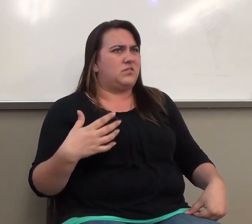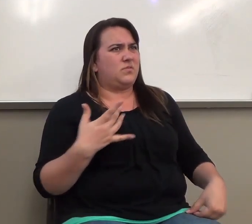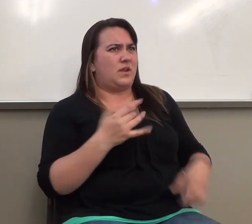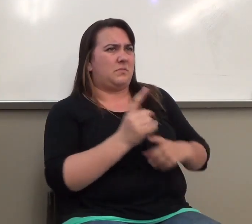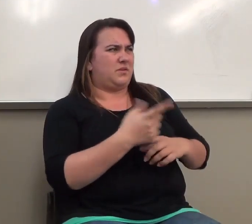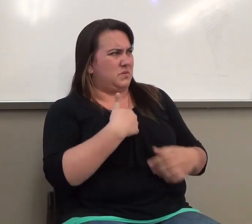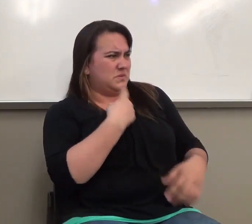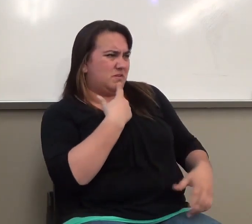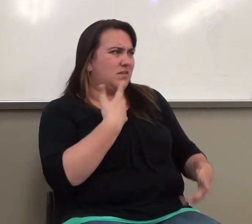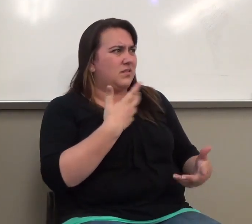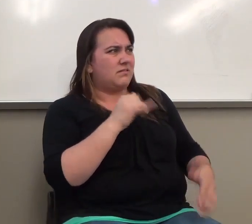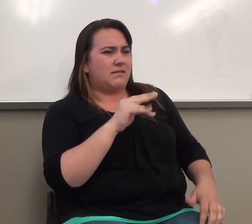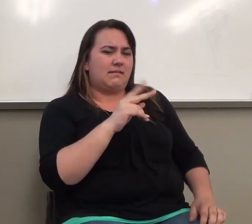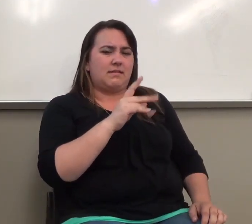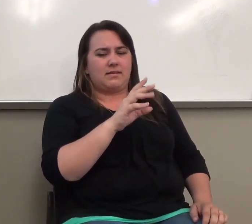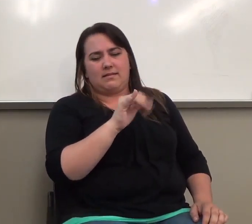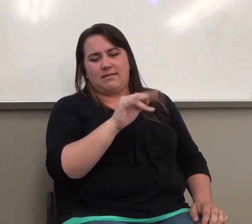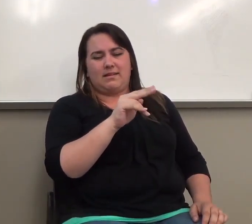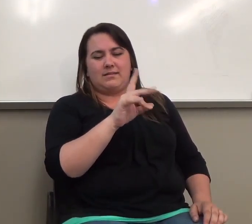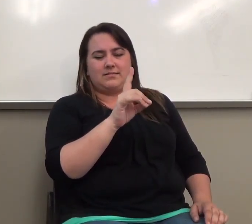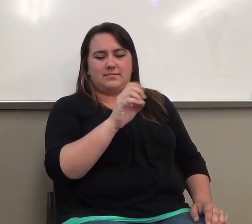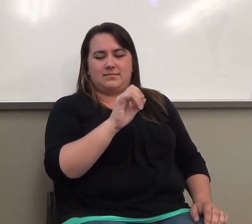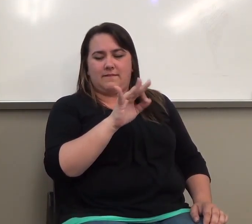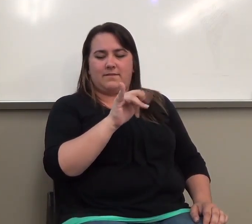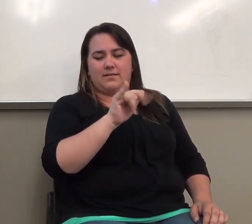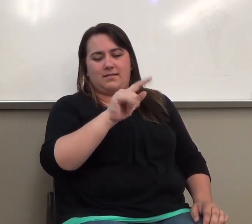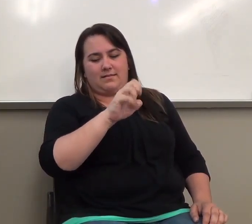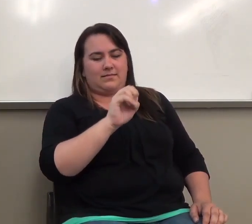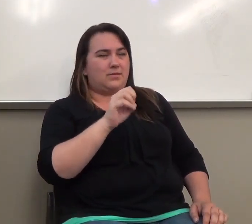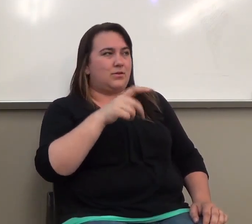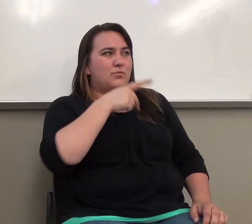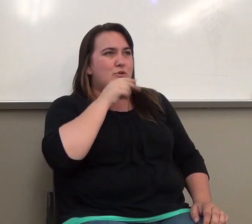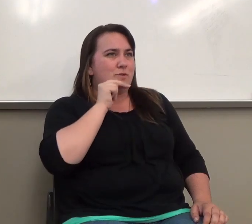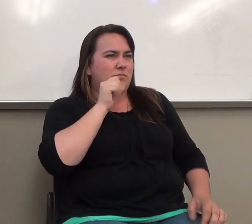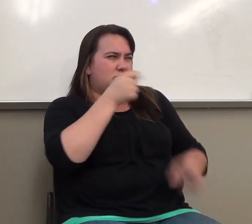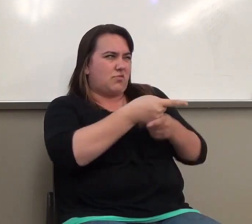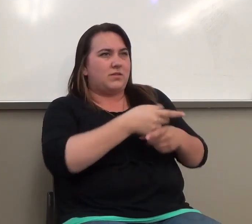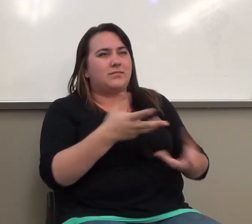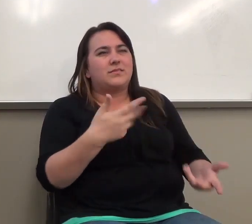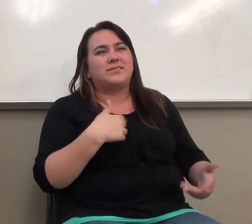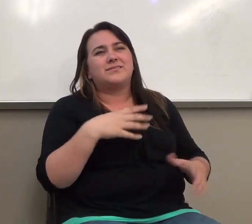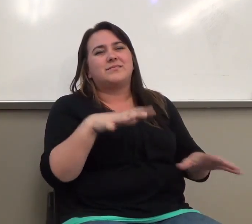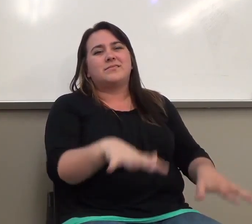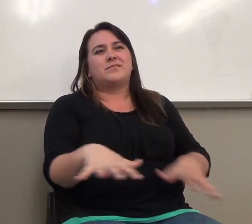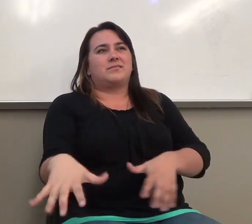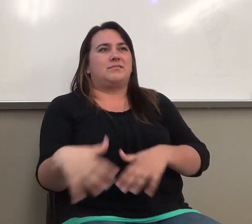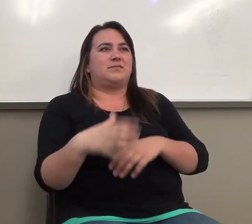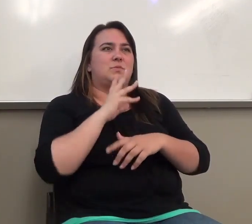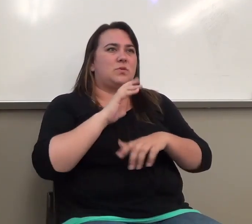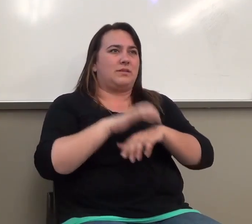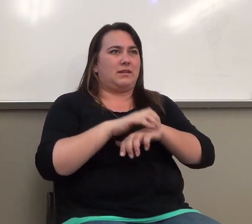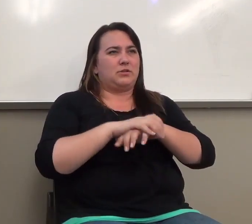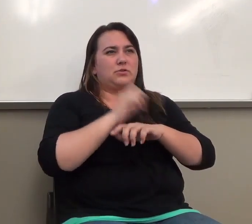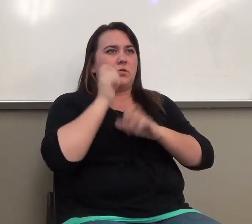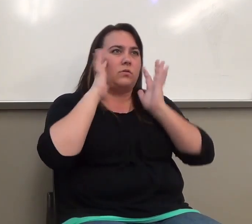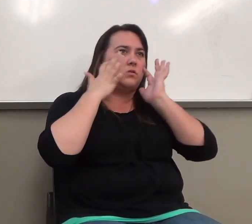they're coming and you say, well, neither Joe nor Sue is coming, or neither Joe nor Sue are coming, nobody's going to